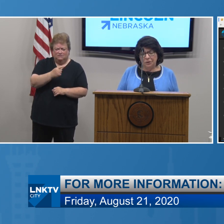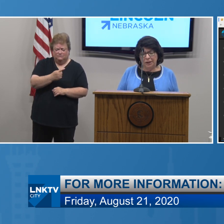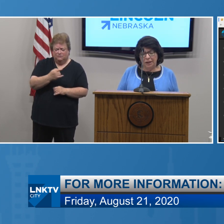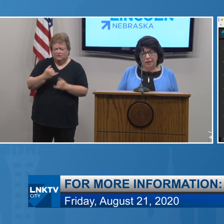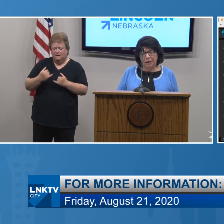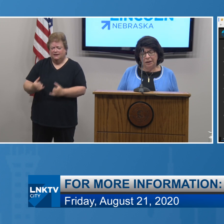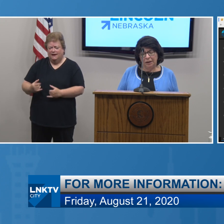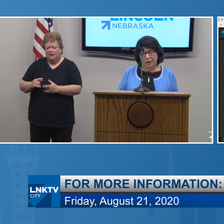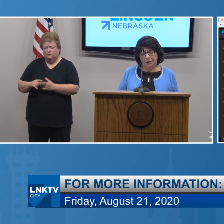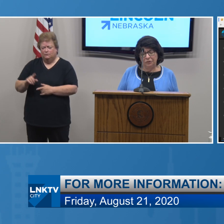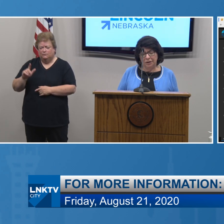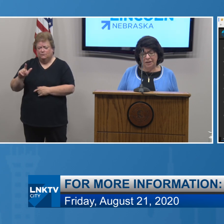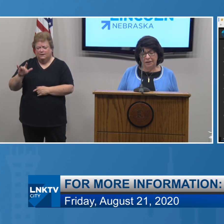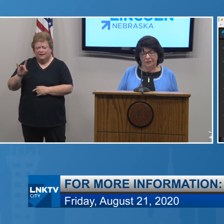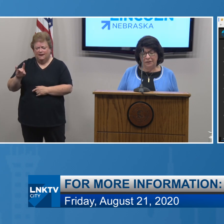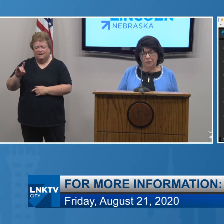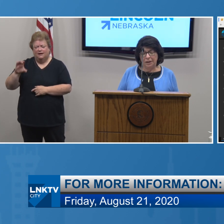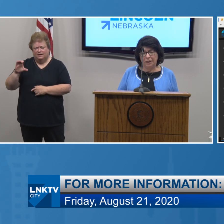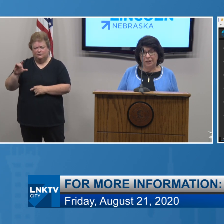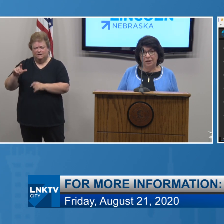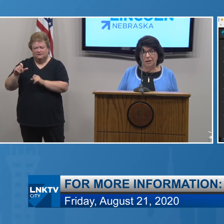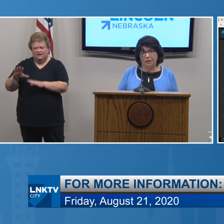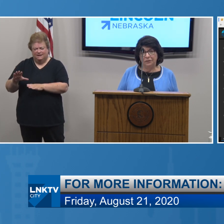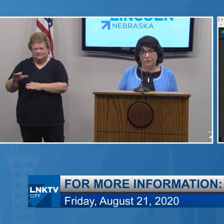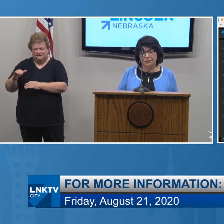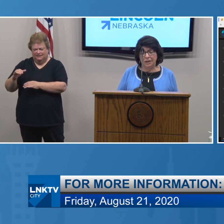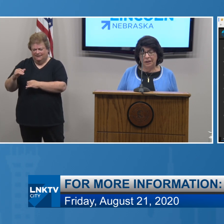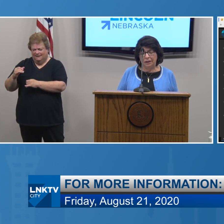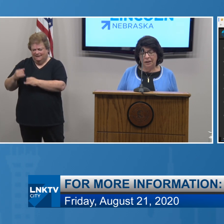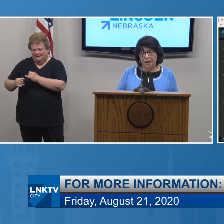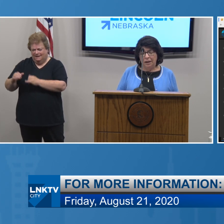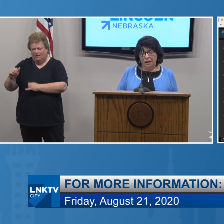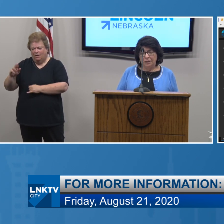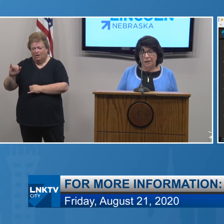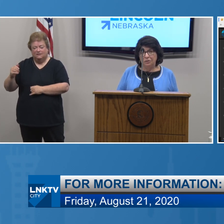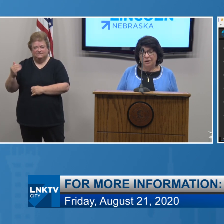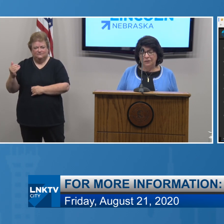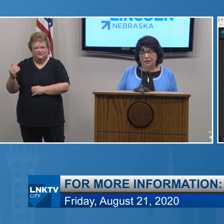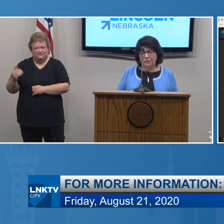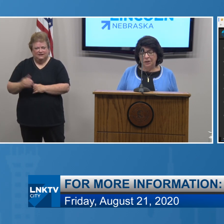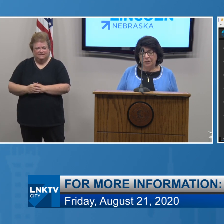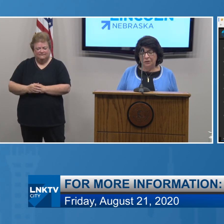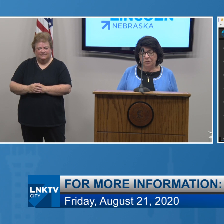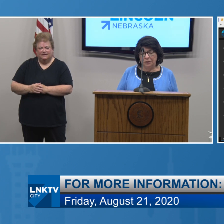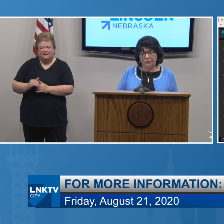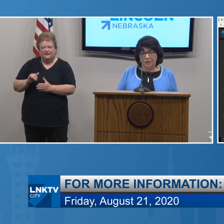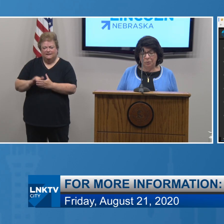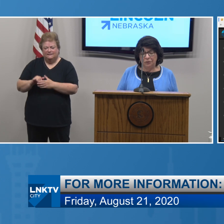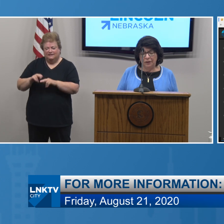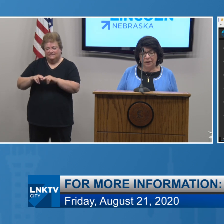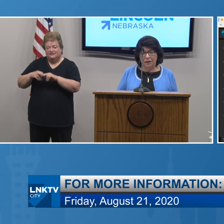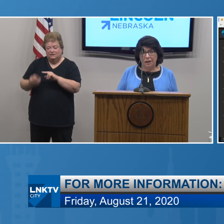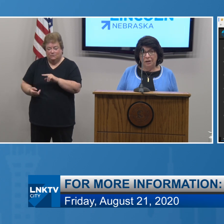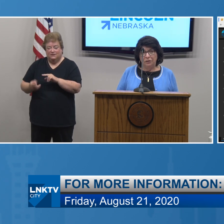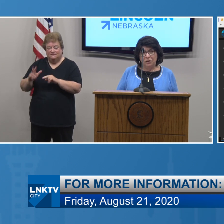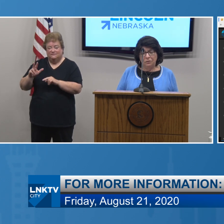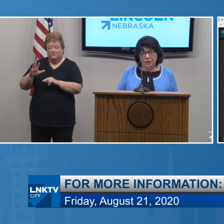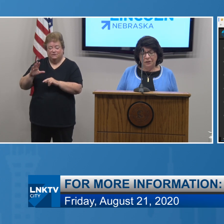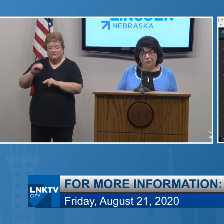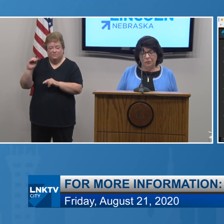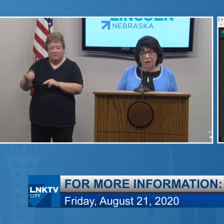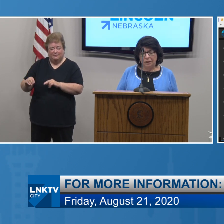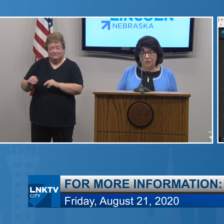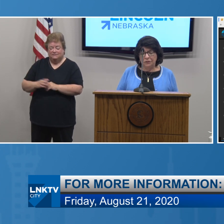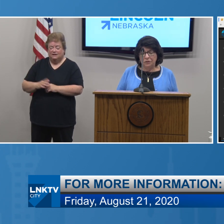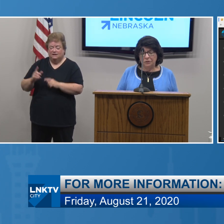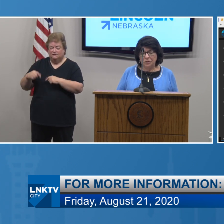over 2,800 tests the week ending August 15th, a decrease of nearly 35%. So far